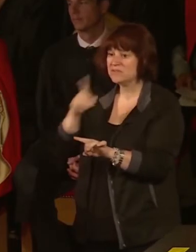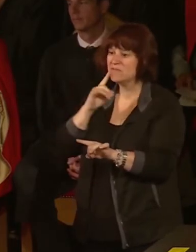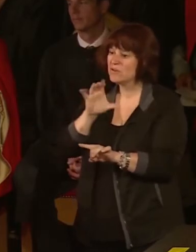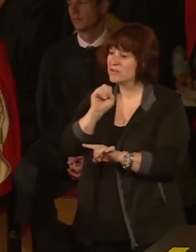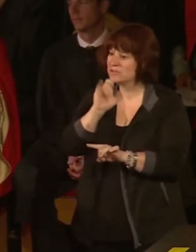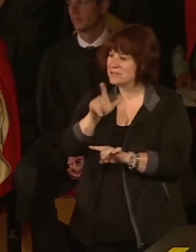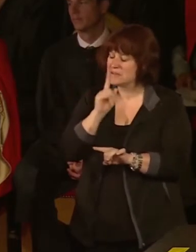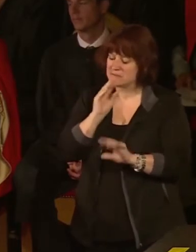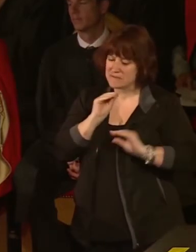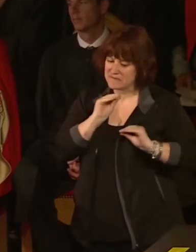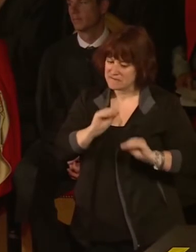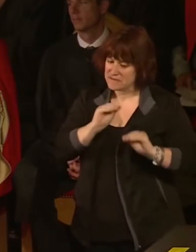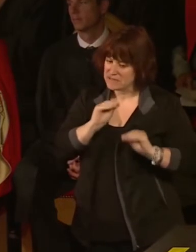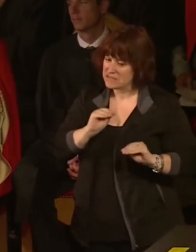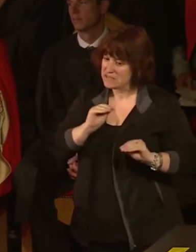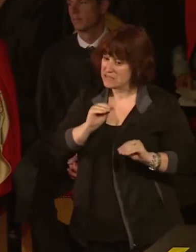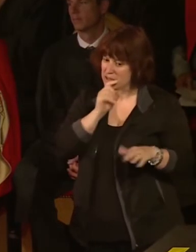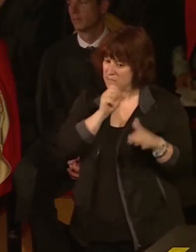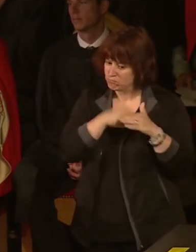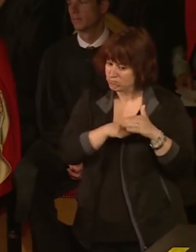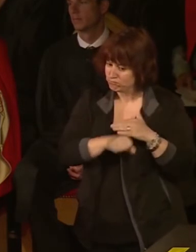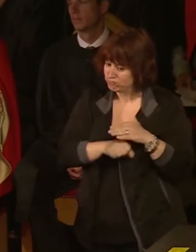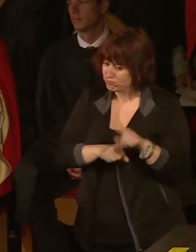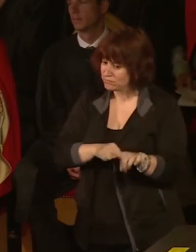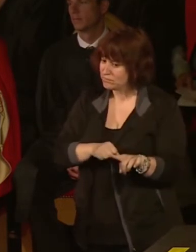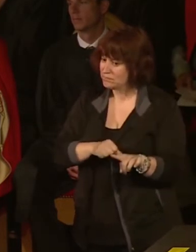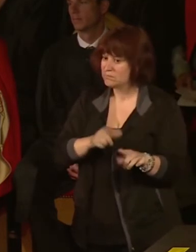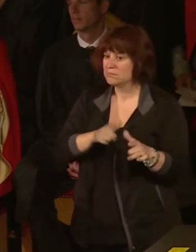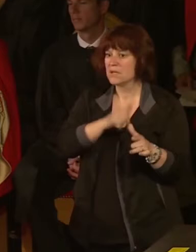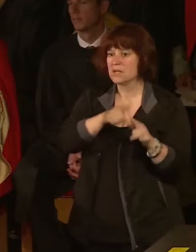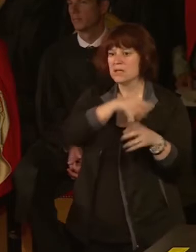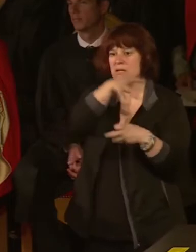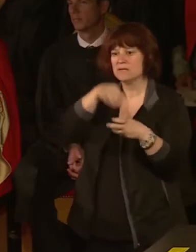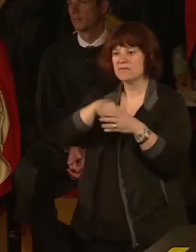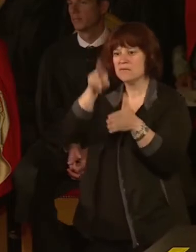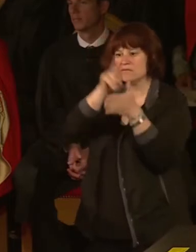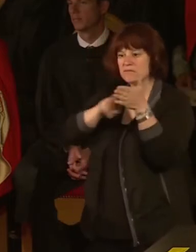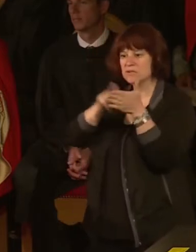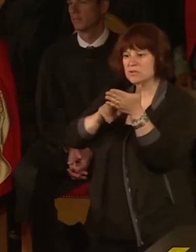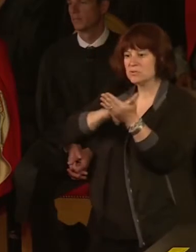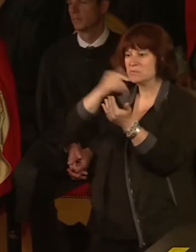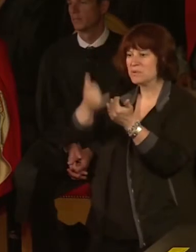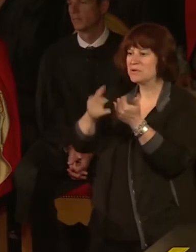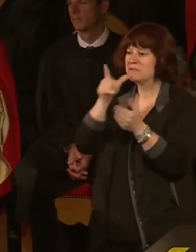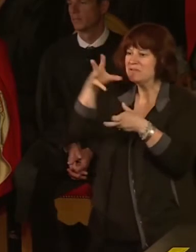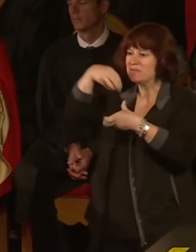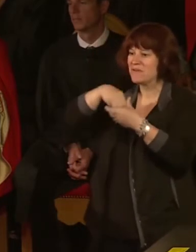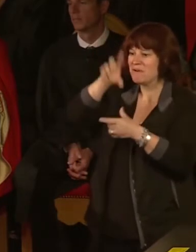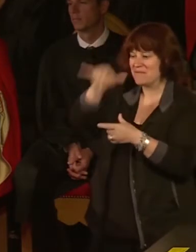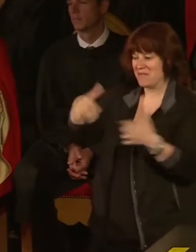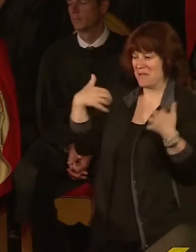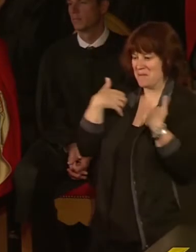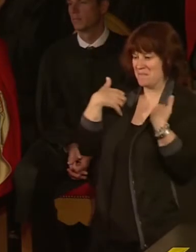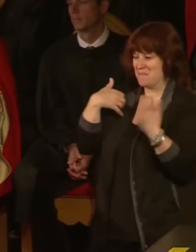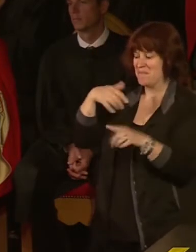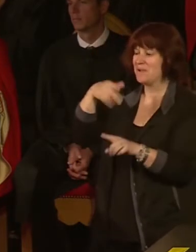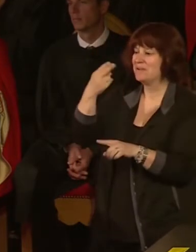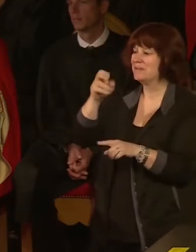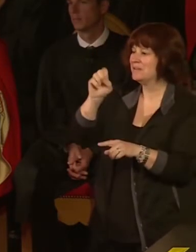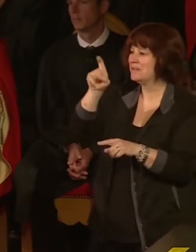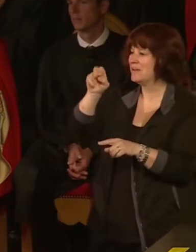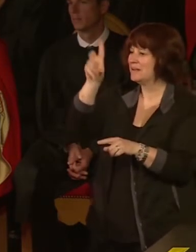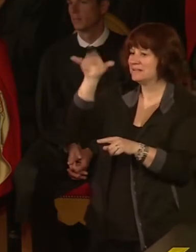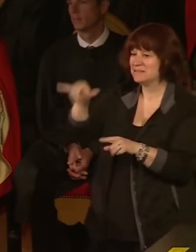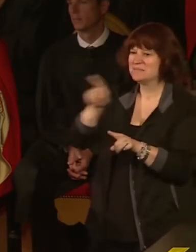seals to a vision research project involving Huxley that happened in the lab animal building